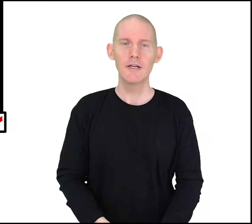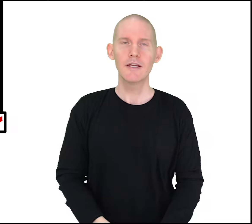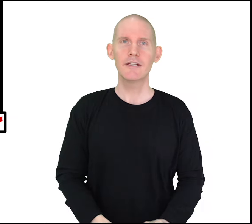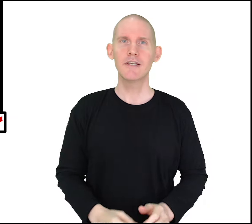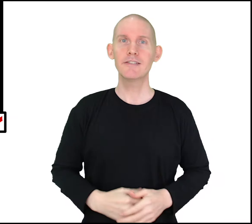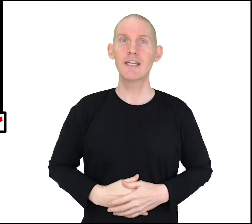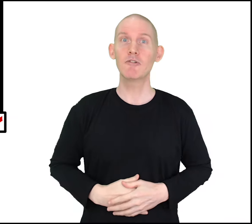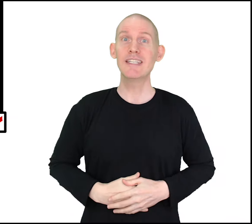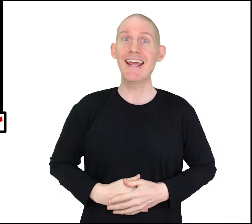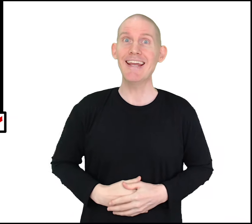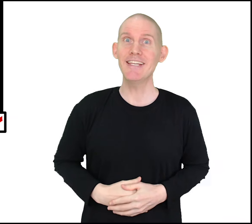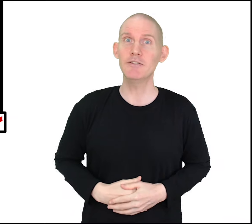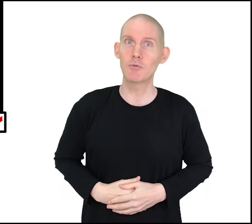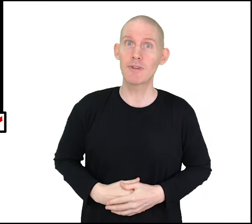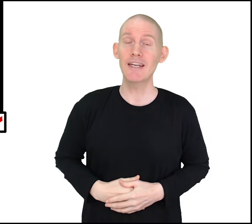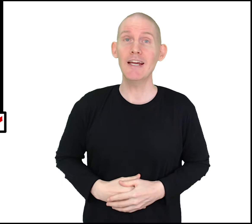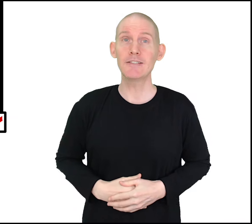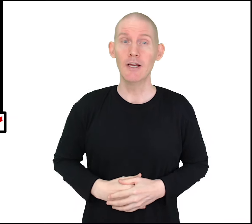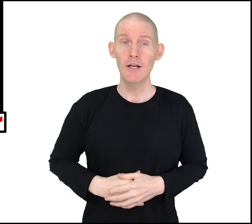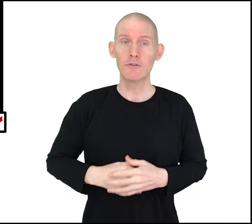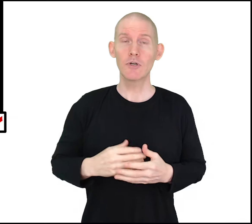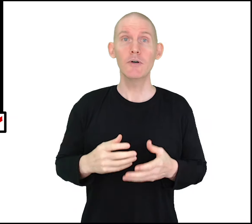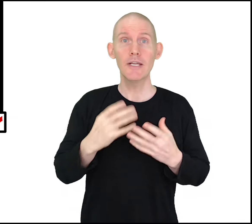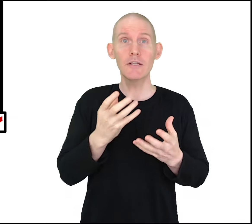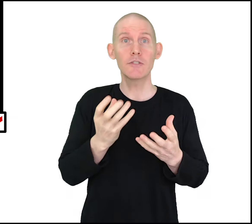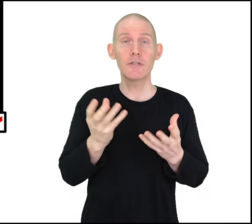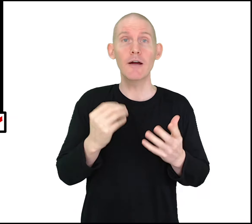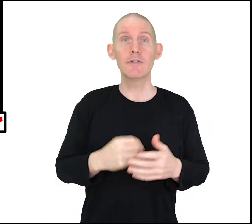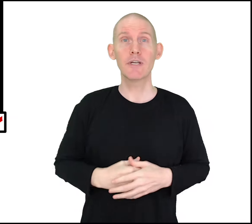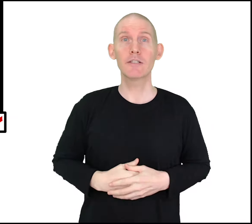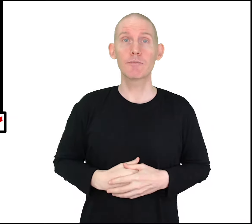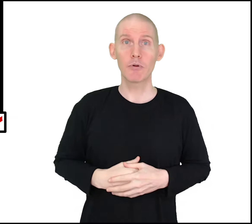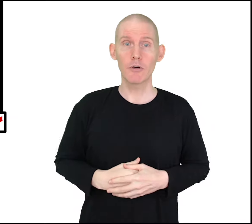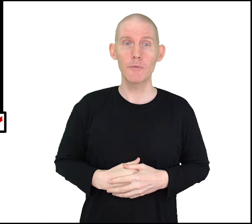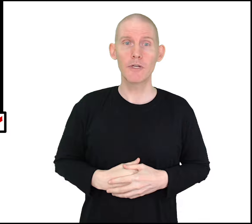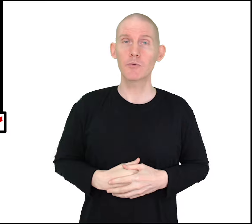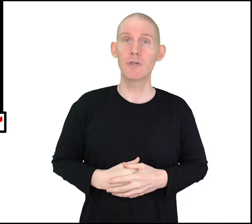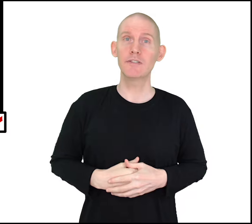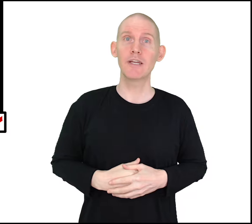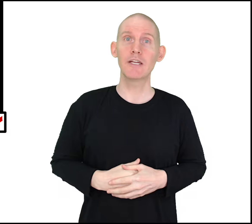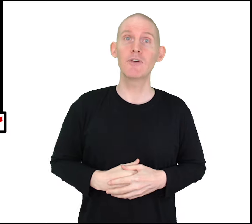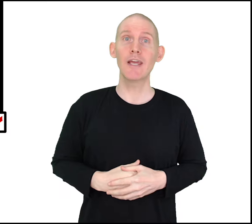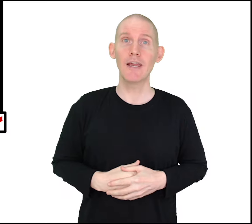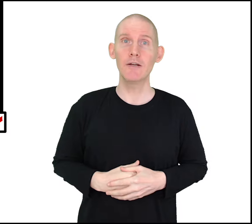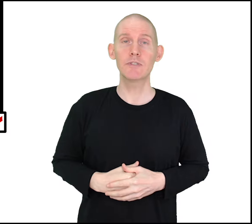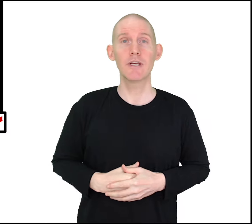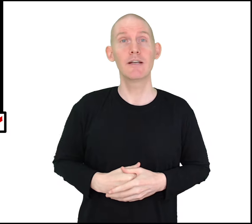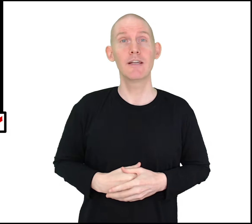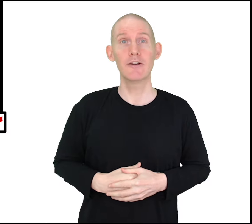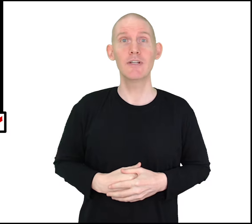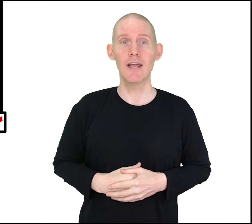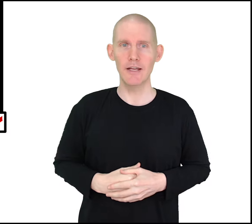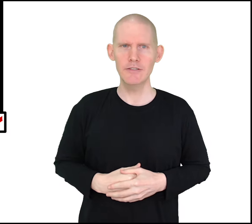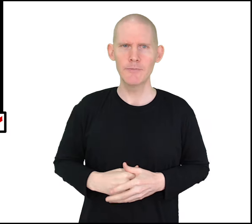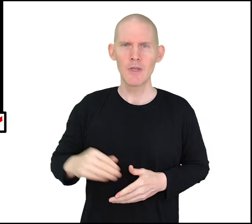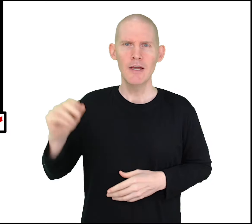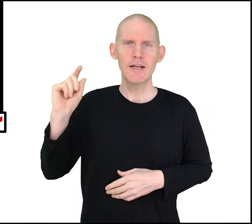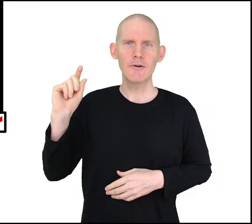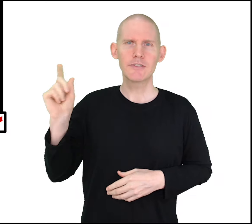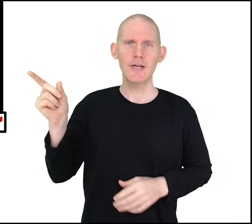it says hearing aids with an S. So in English, it's obvious that it's plural because we didn't say hearing aid, we say hearing aids. Now in sign